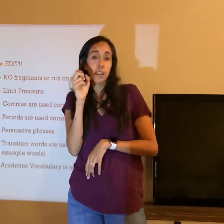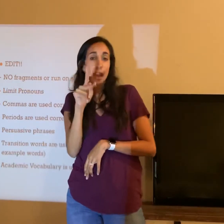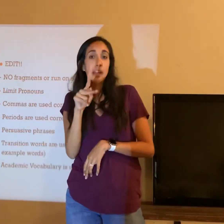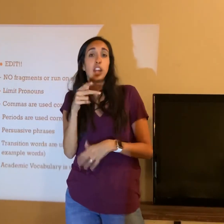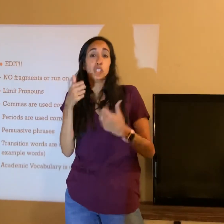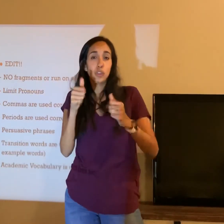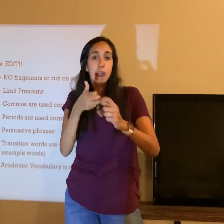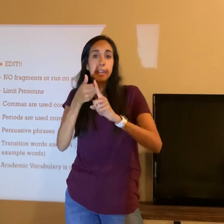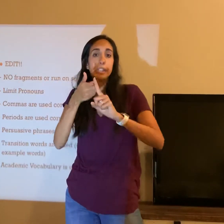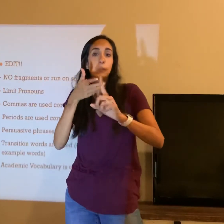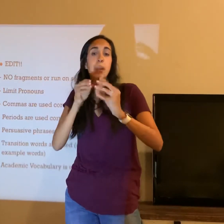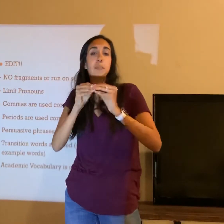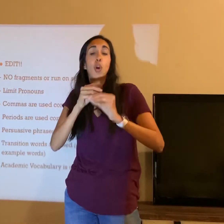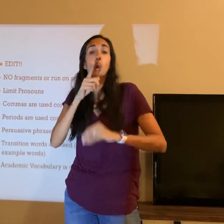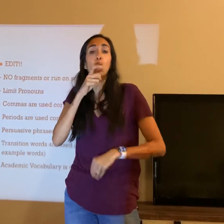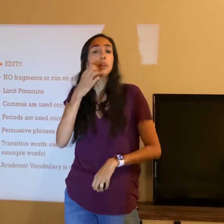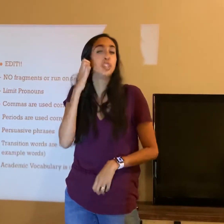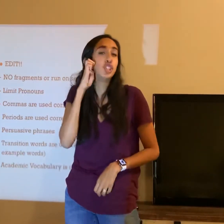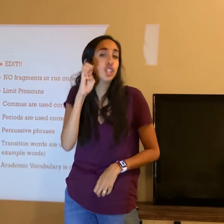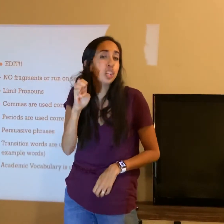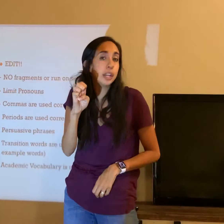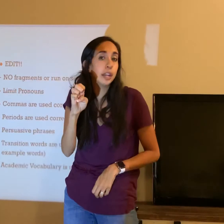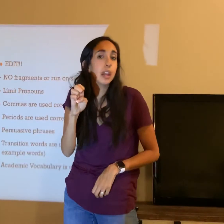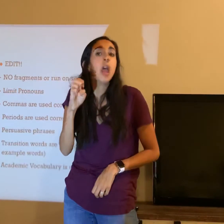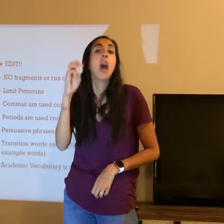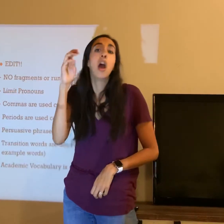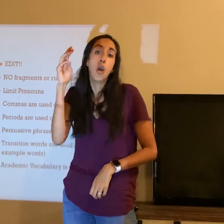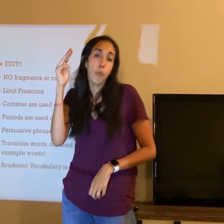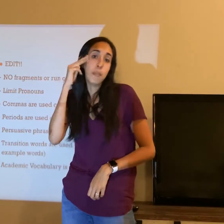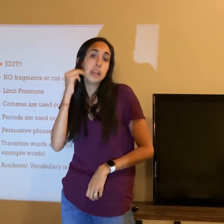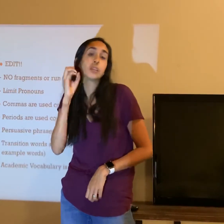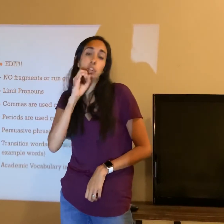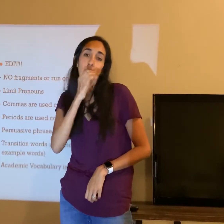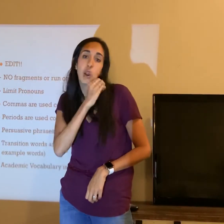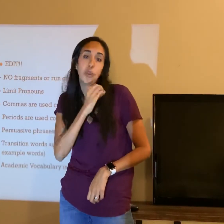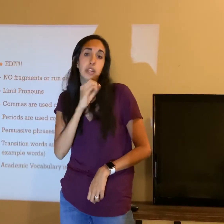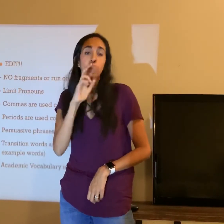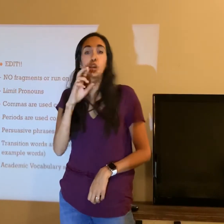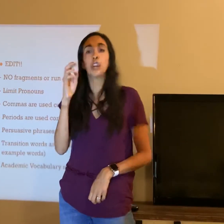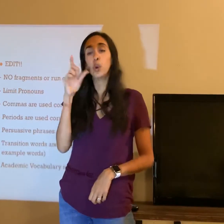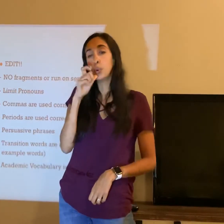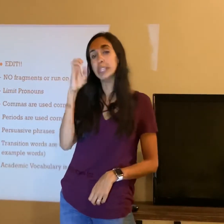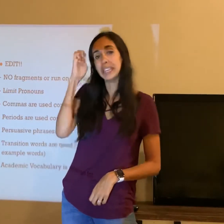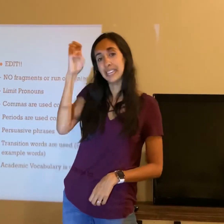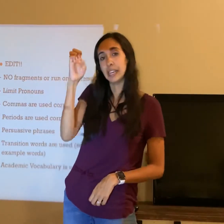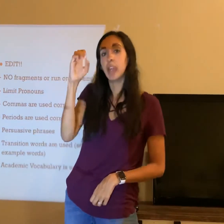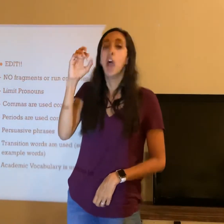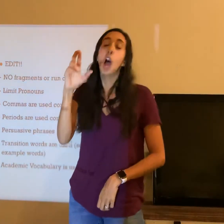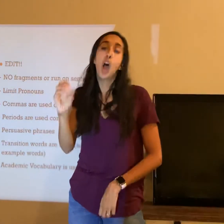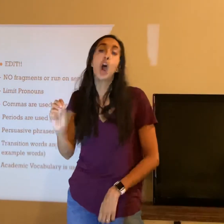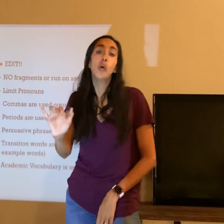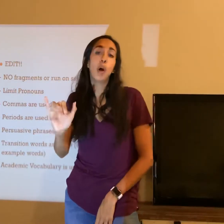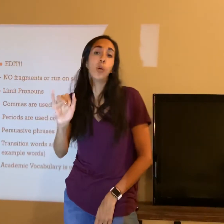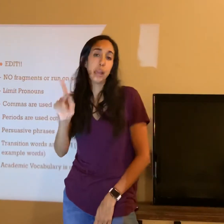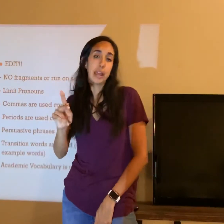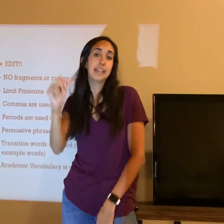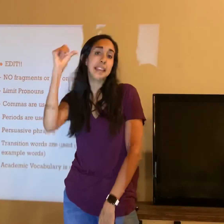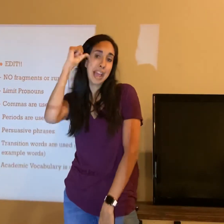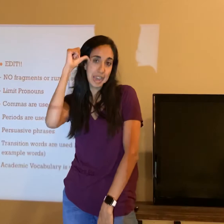okay? Try and explain more. Who is she? Oh, Miss Ordonez. Or who is he? Oh, okay, it's